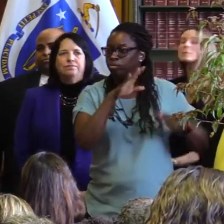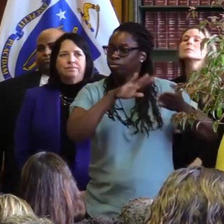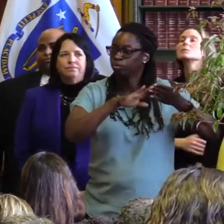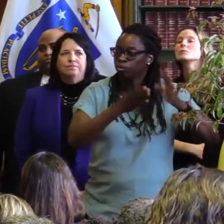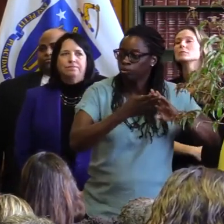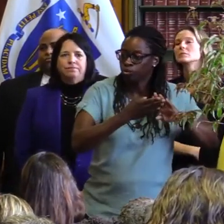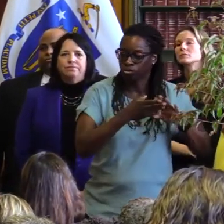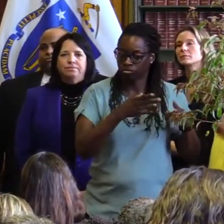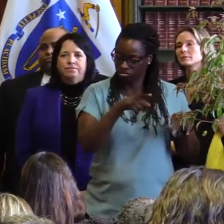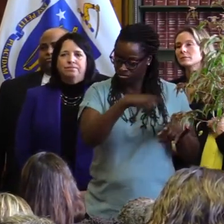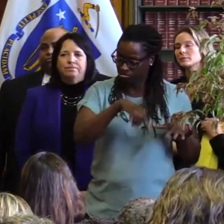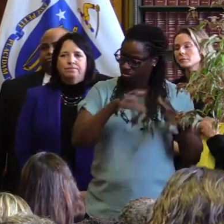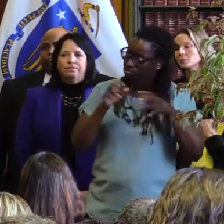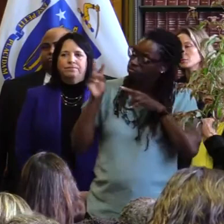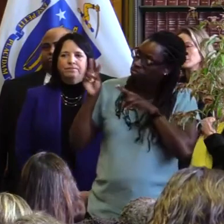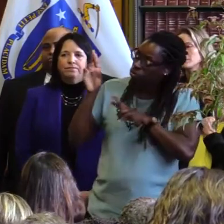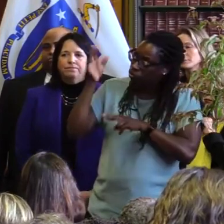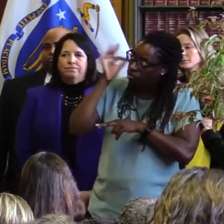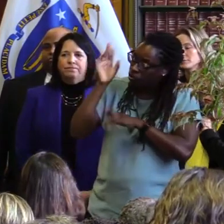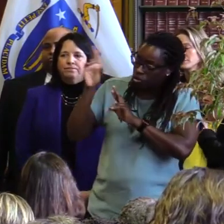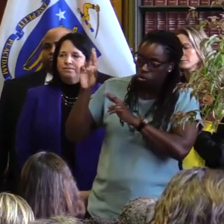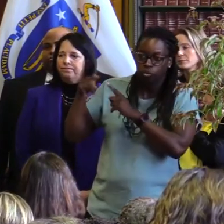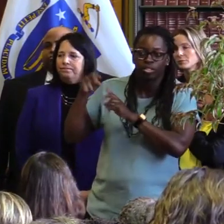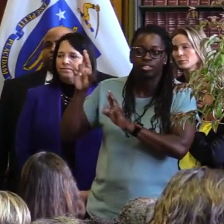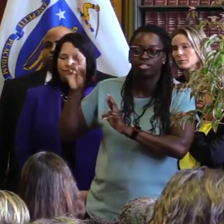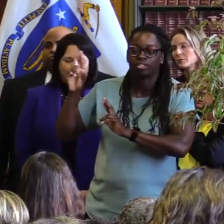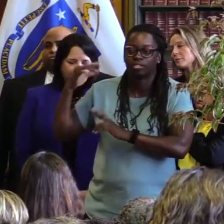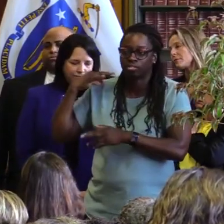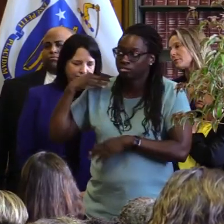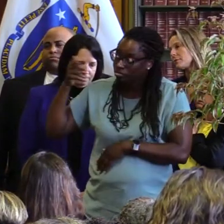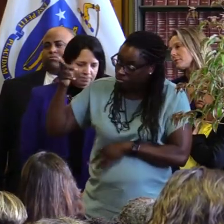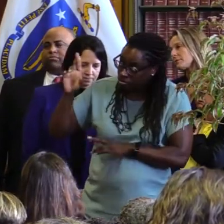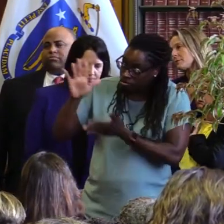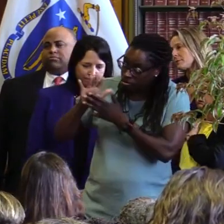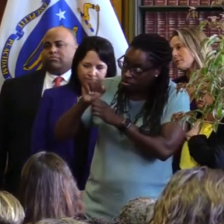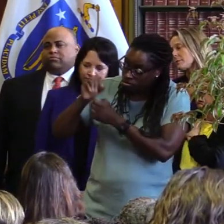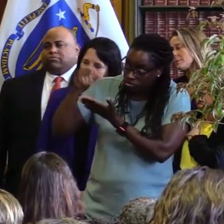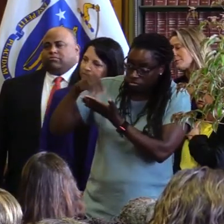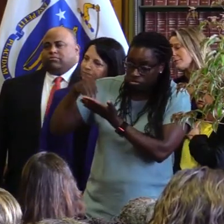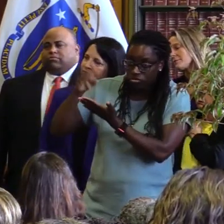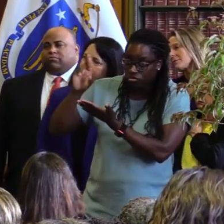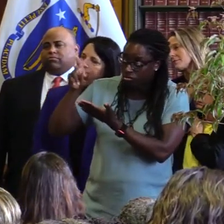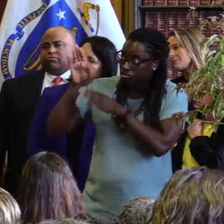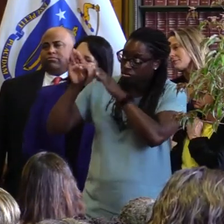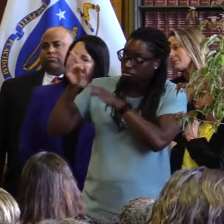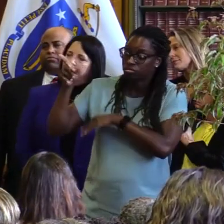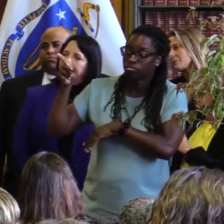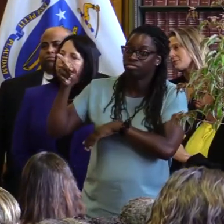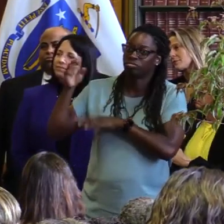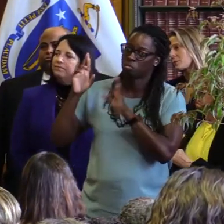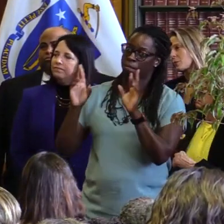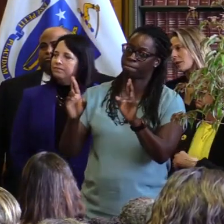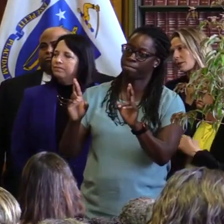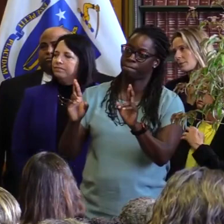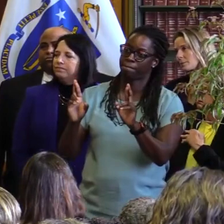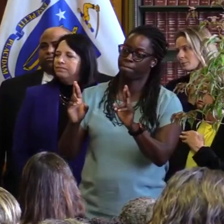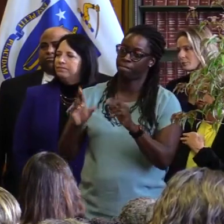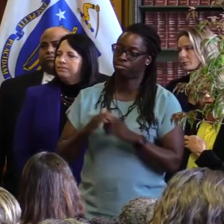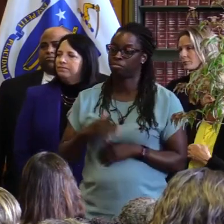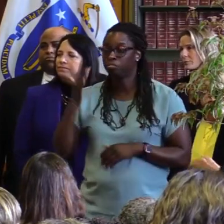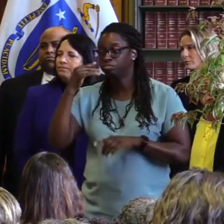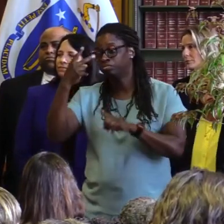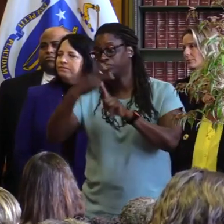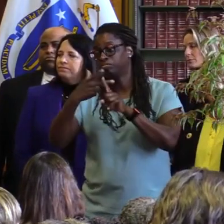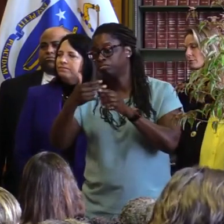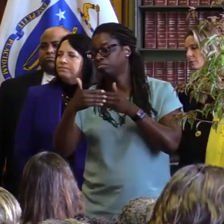start and really get going with. So, you know, I really hope that over the next coming months, you know, we're working towards a plan for